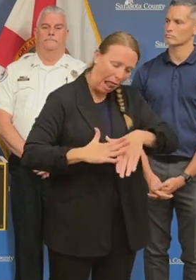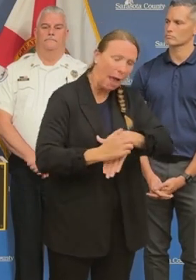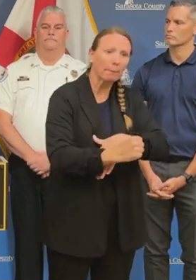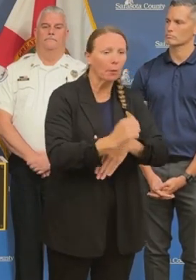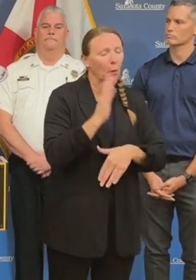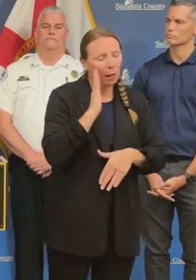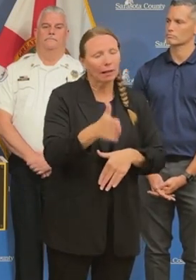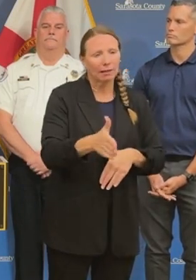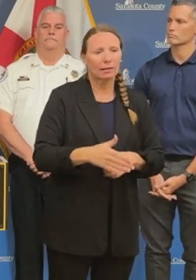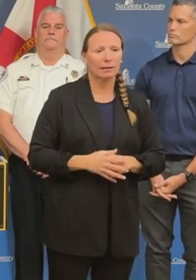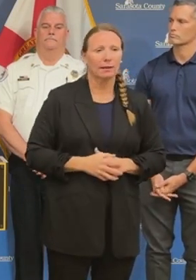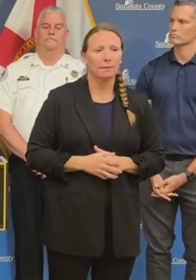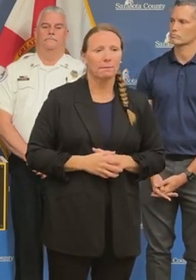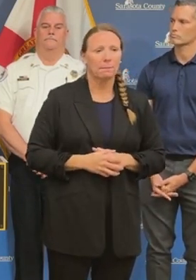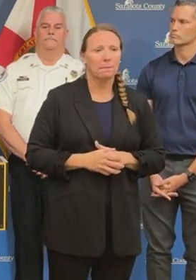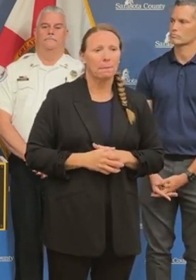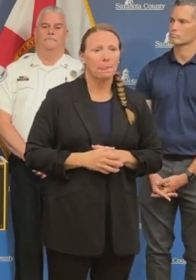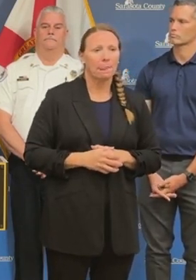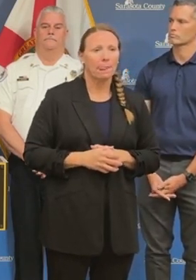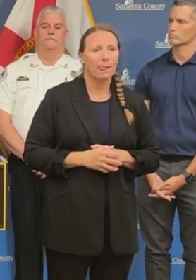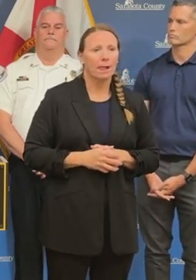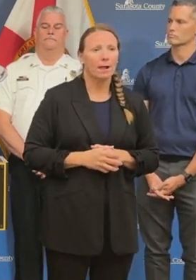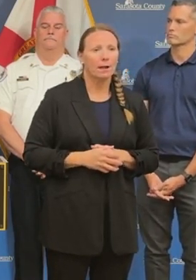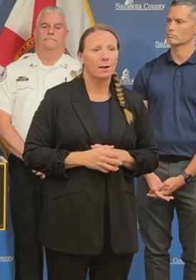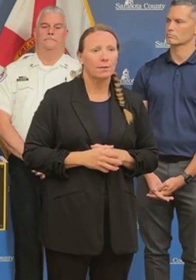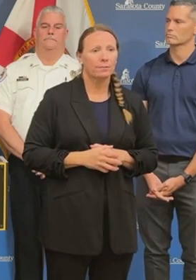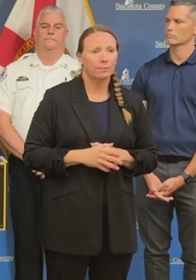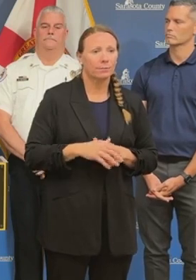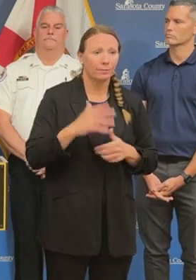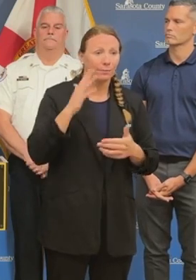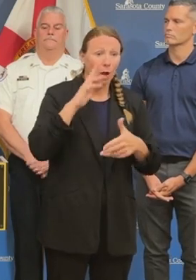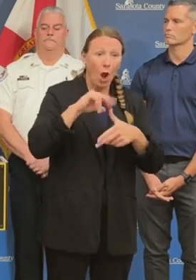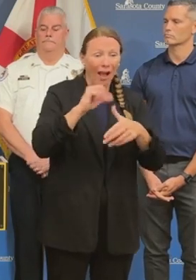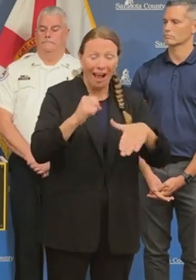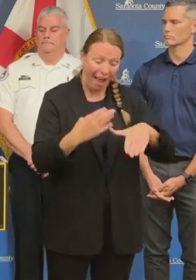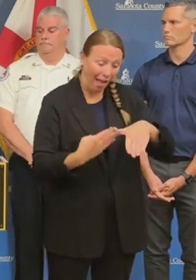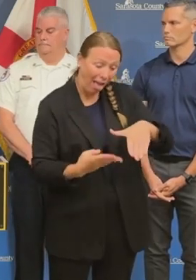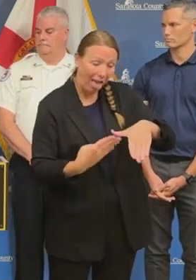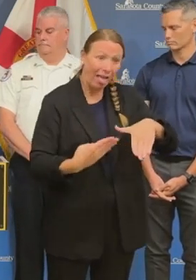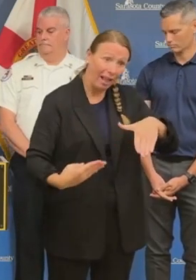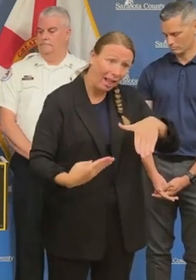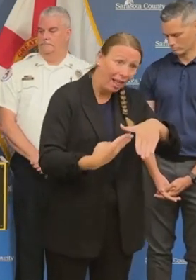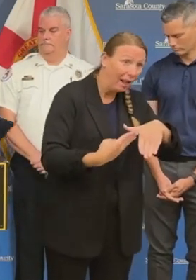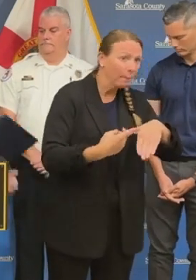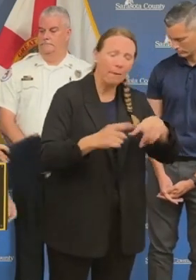and we want you to be prepared and to heed these evacuations. Thank you.